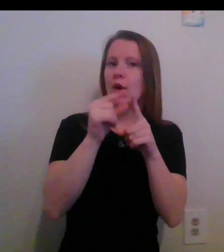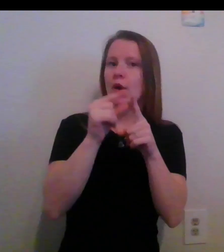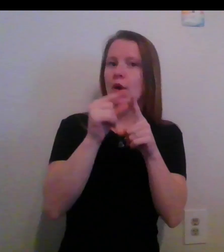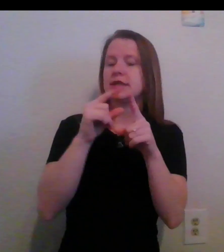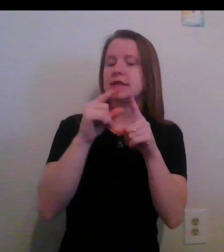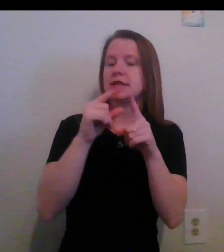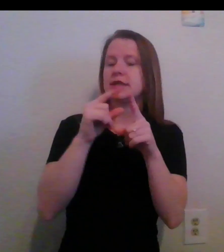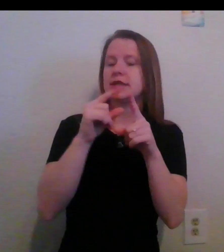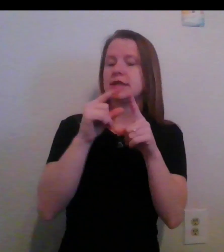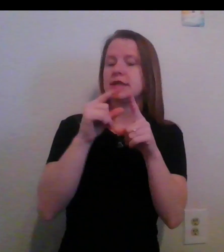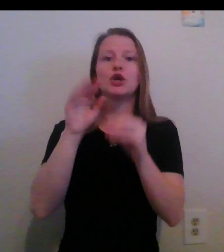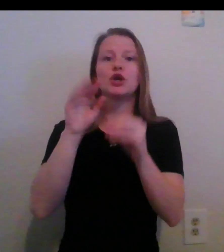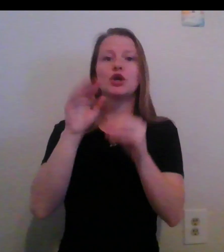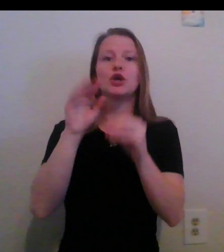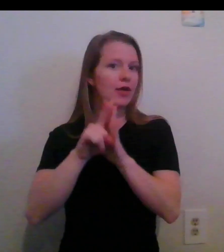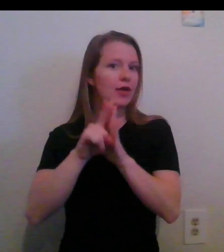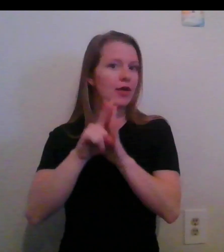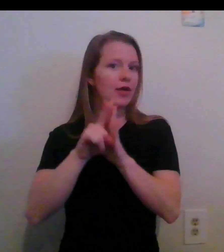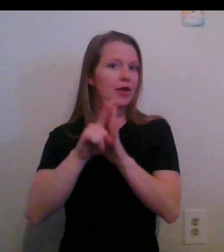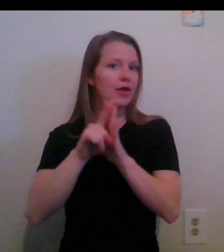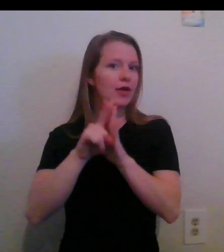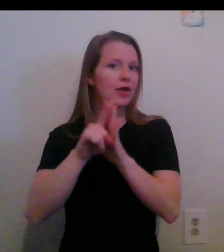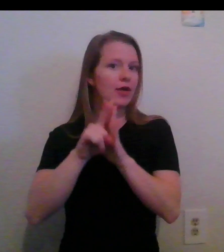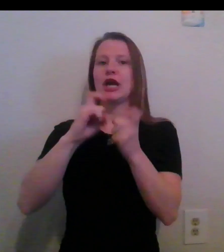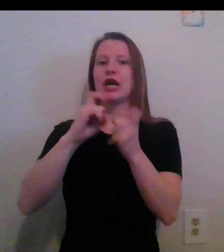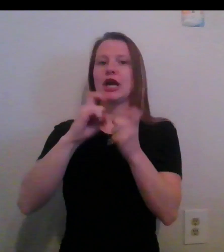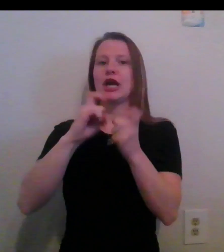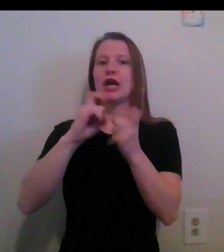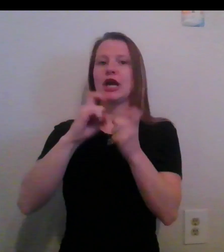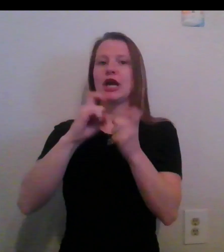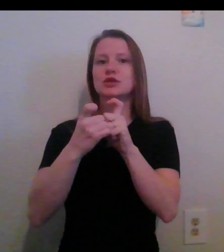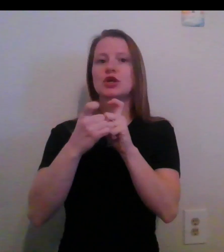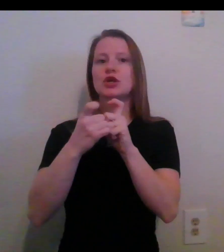about the changes that you can expect as you grow older.